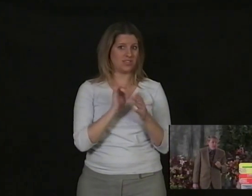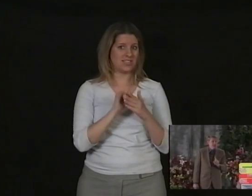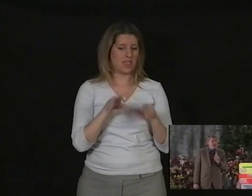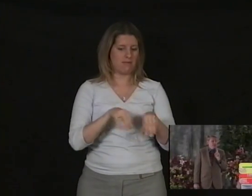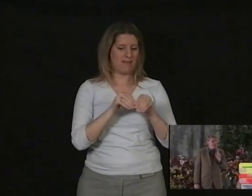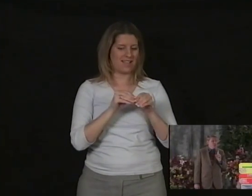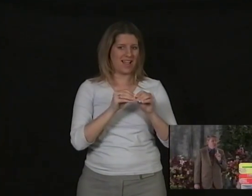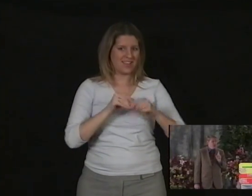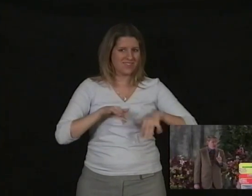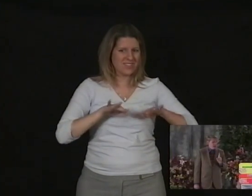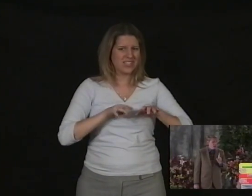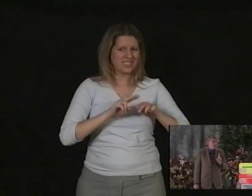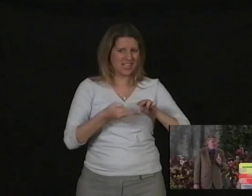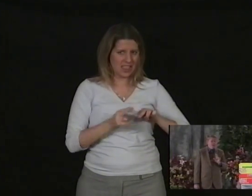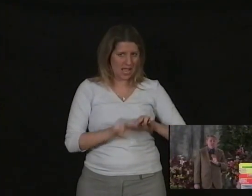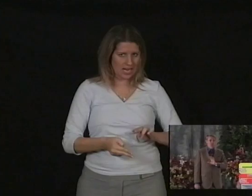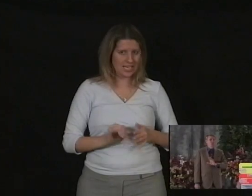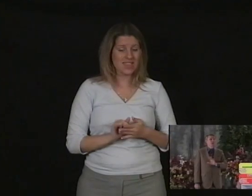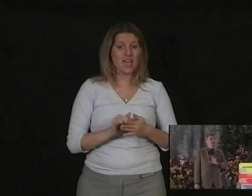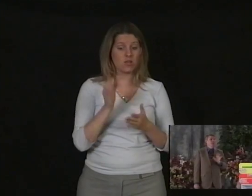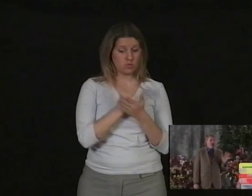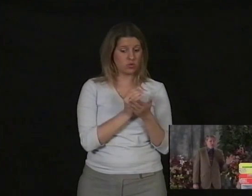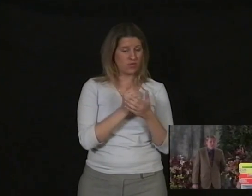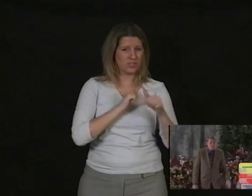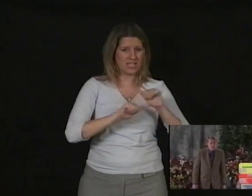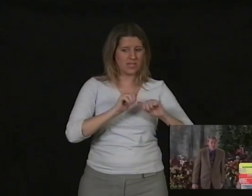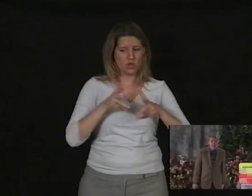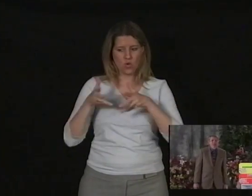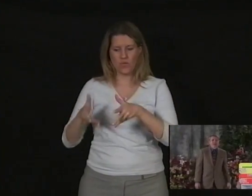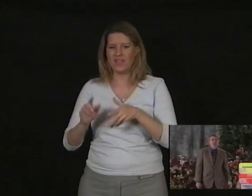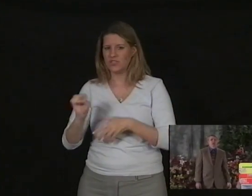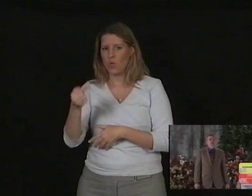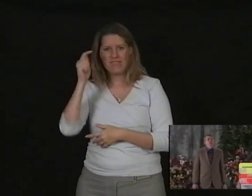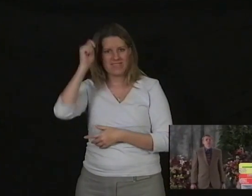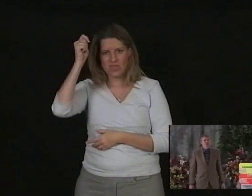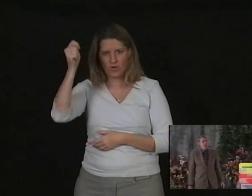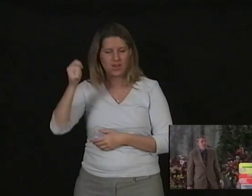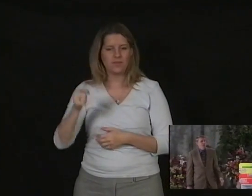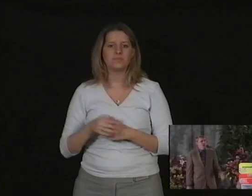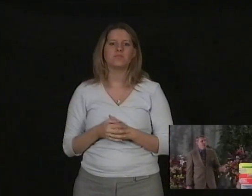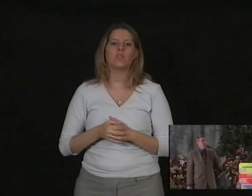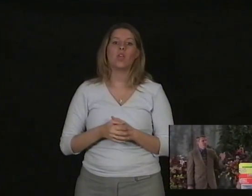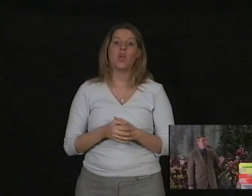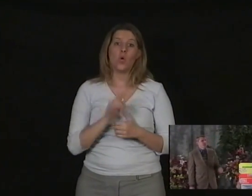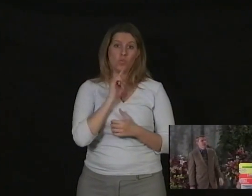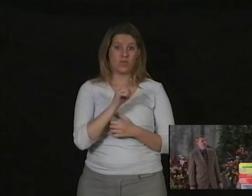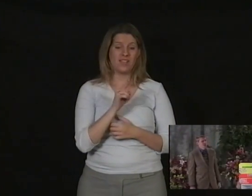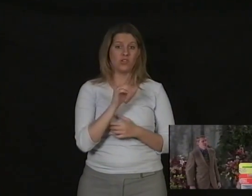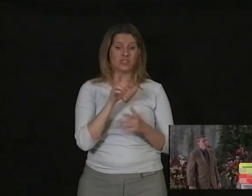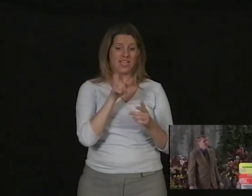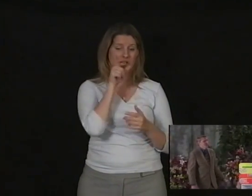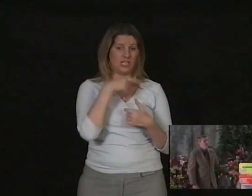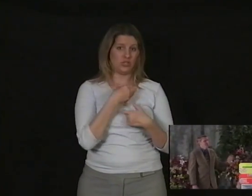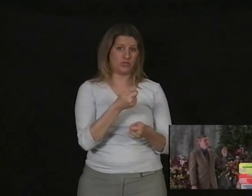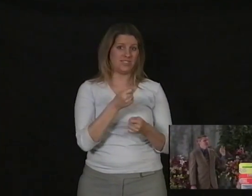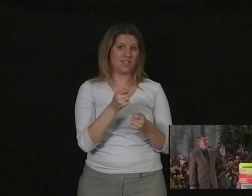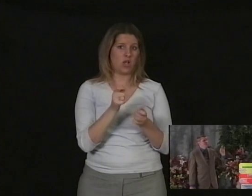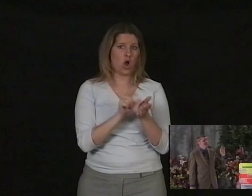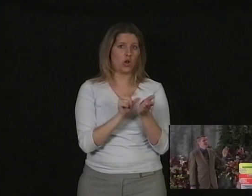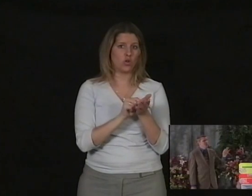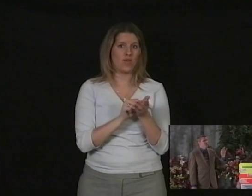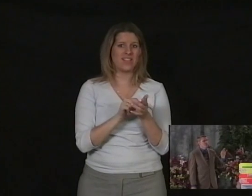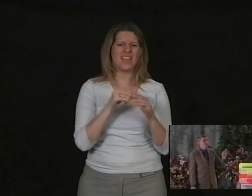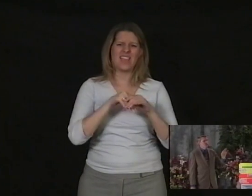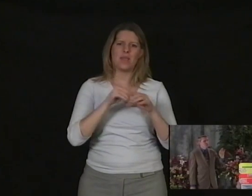declining. That's observable science. The rest is purely theoretical. Actually, there's an interesting article in the beginning book, Walt Brown's book, about